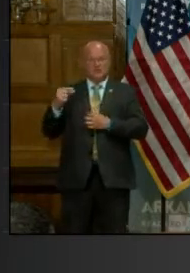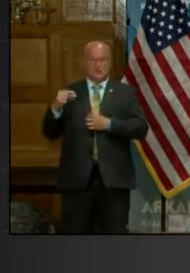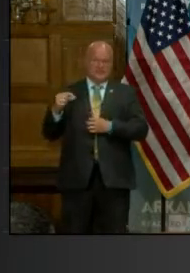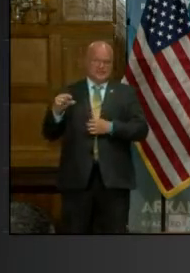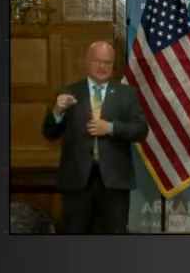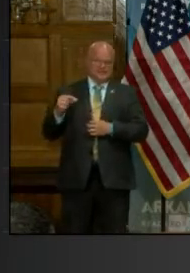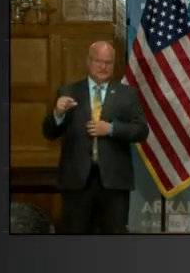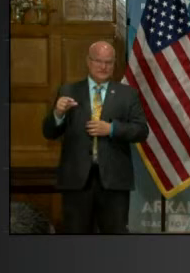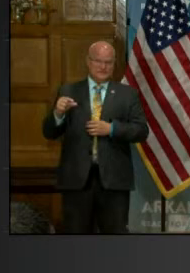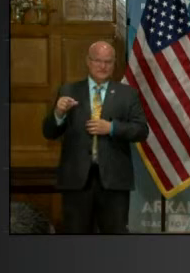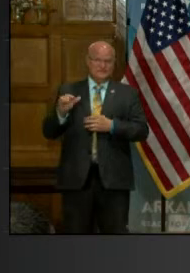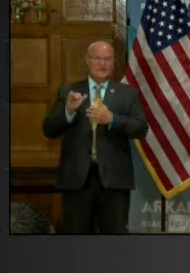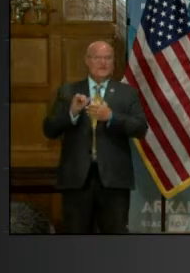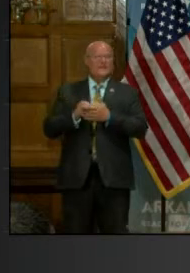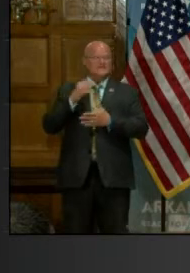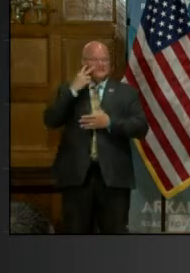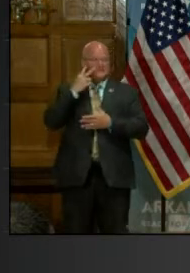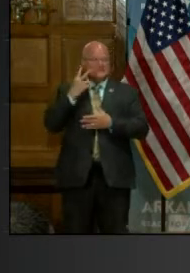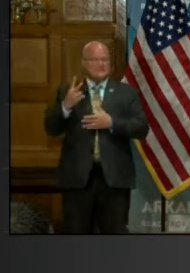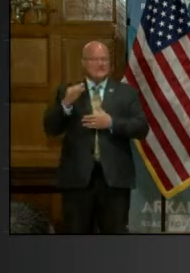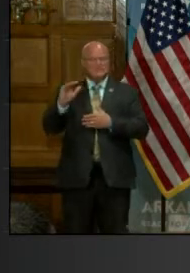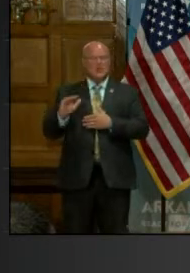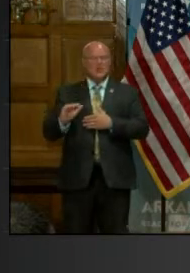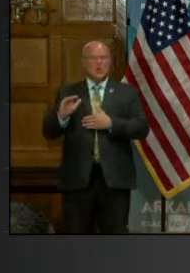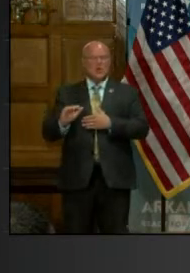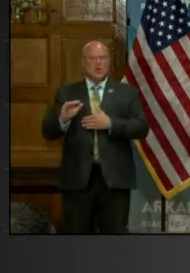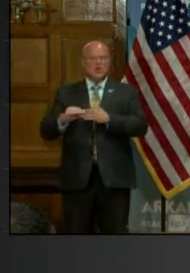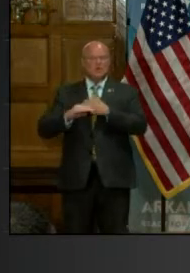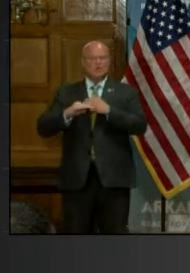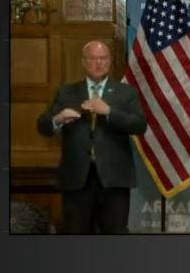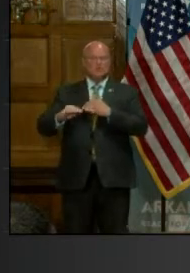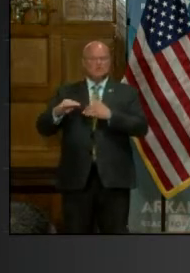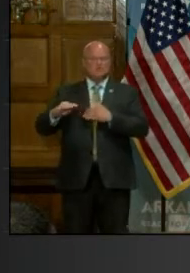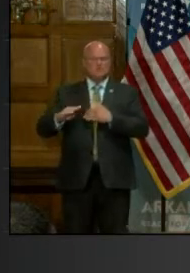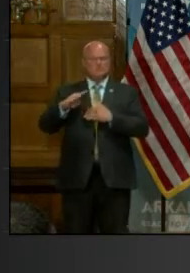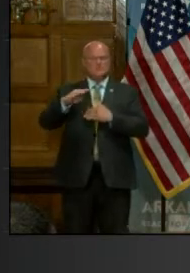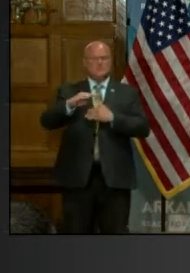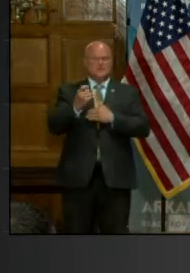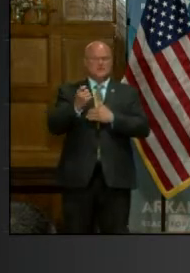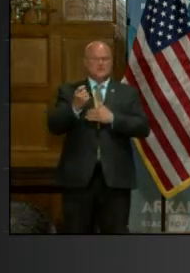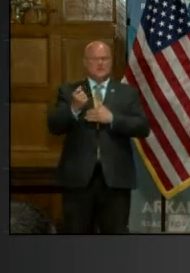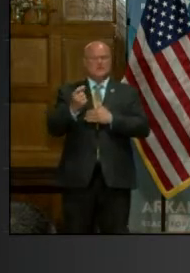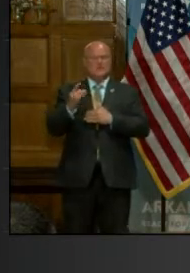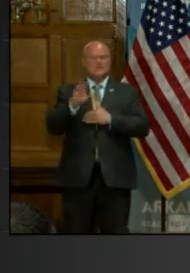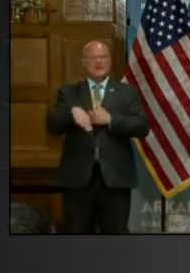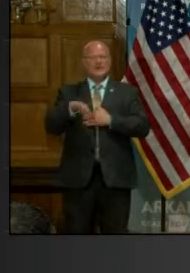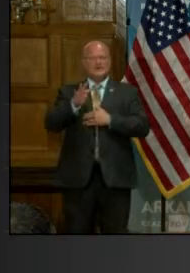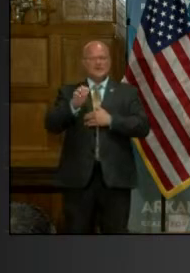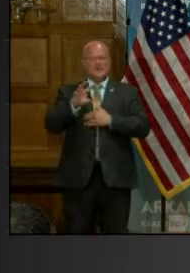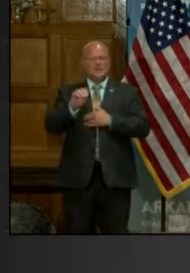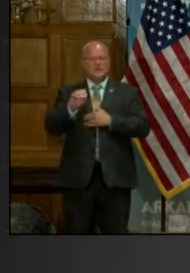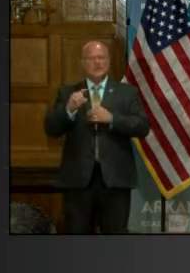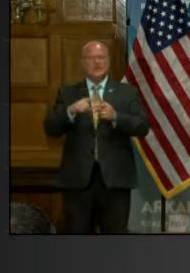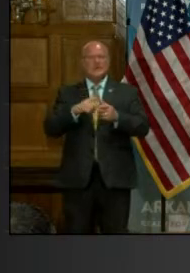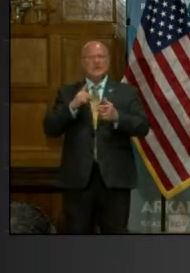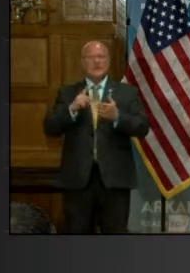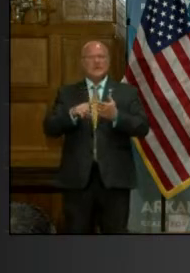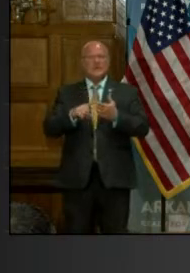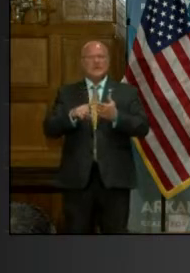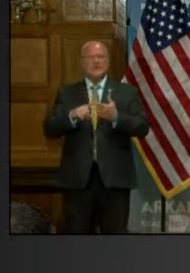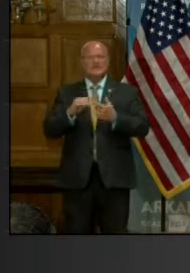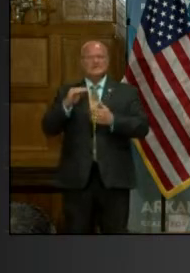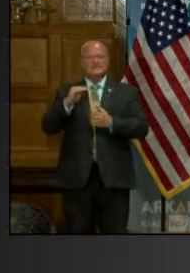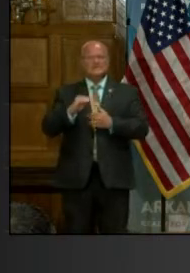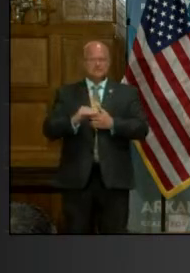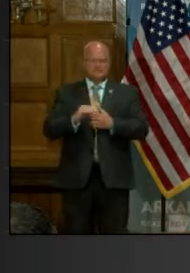green, which you can see is a low trend line that went up to about 40, and then it's